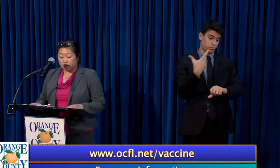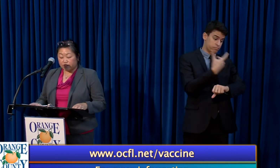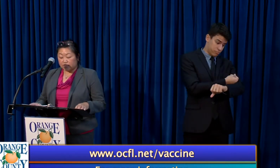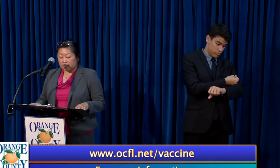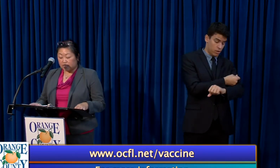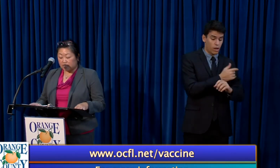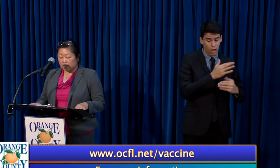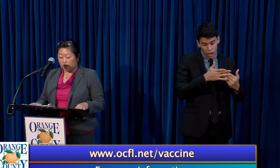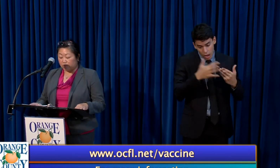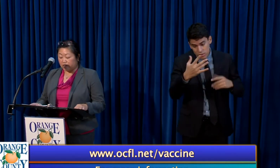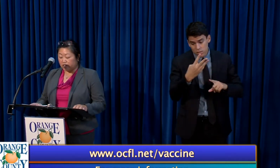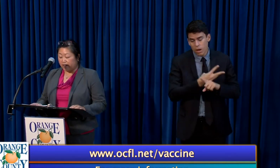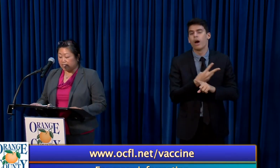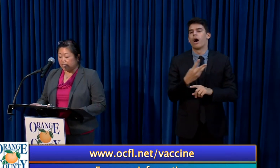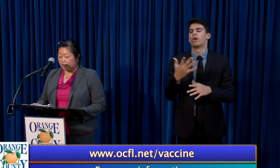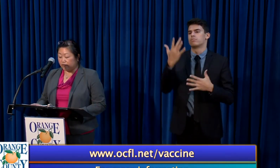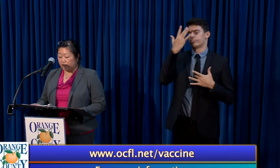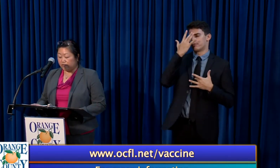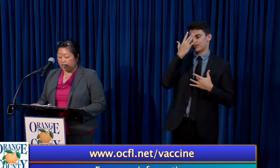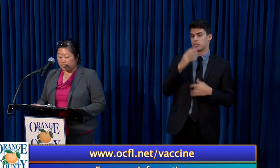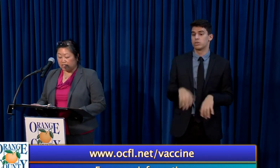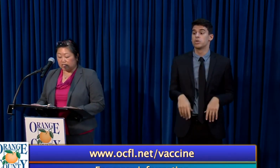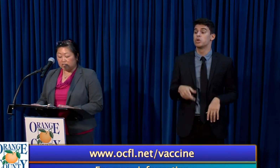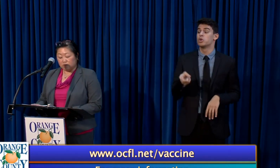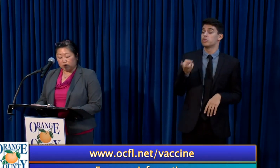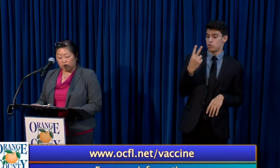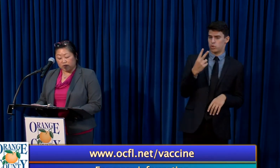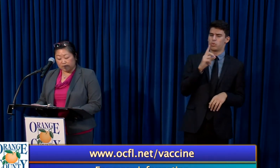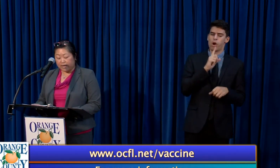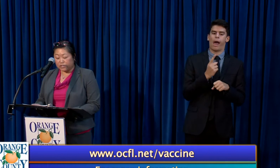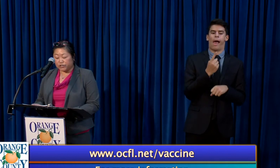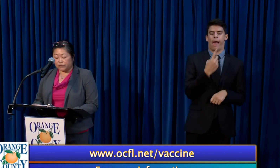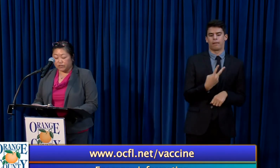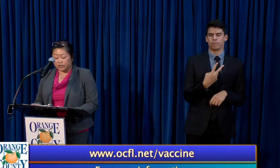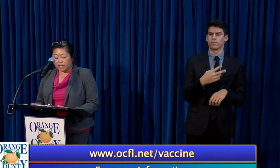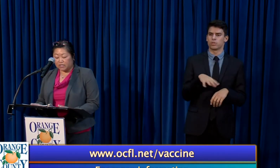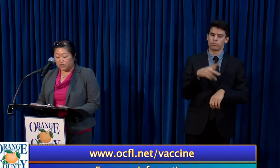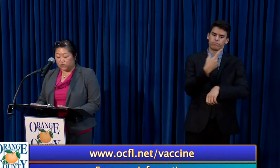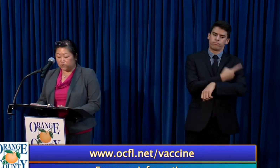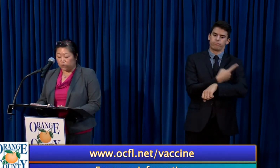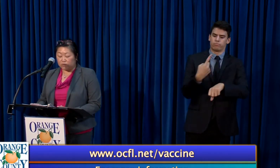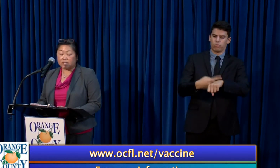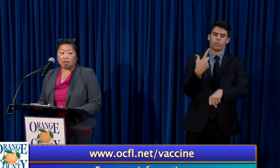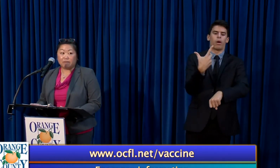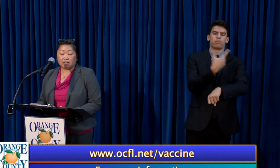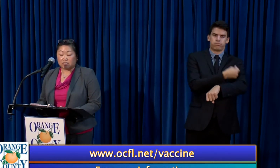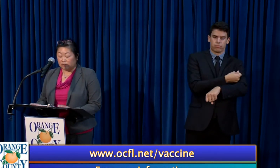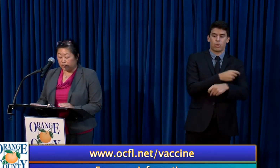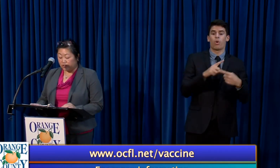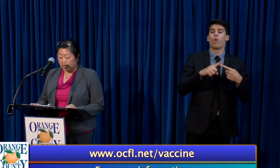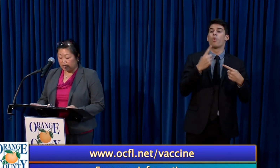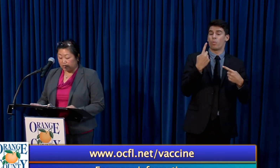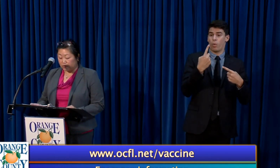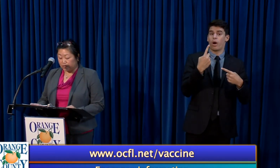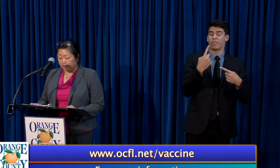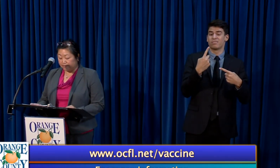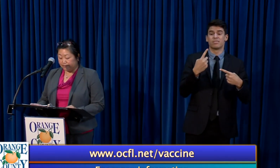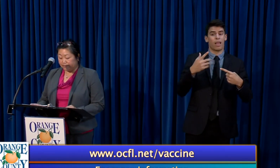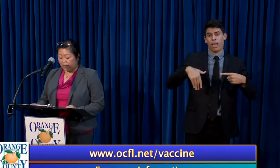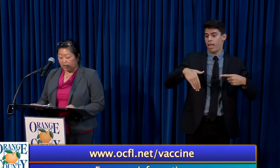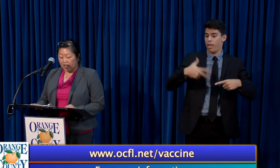of the 36 were partially vaccinated for COVID-19. 1 was past due for their second dose, and 1 was not past due for their second